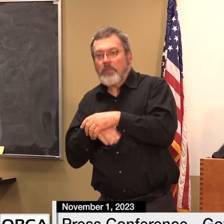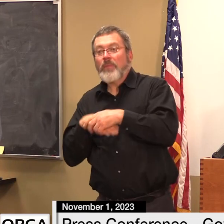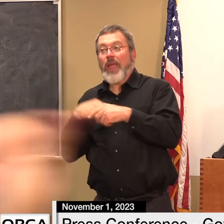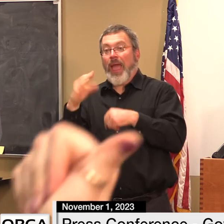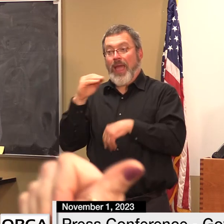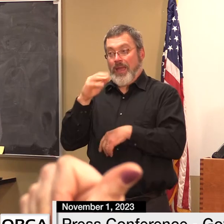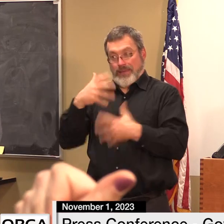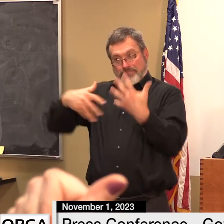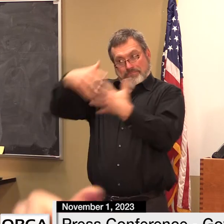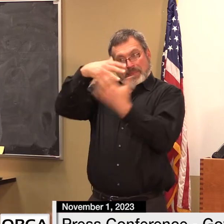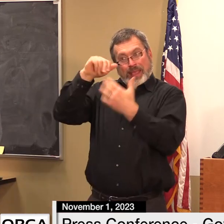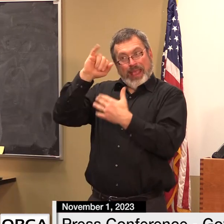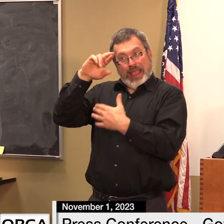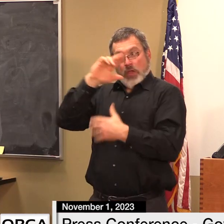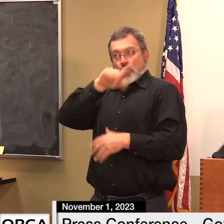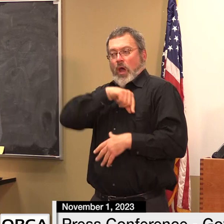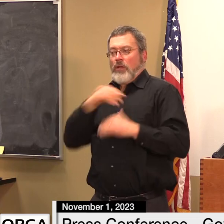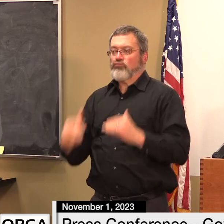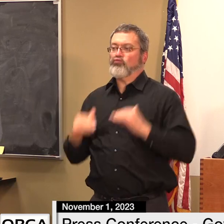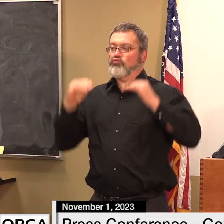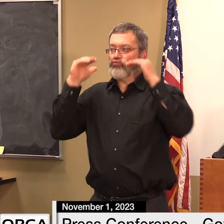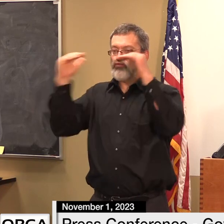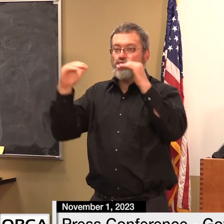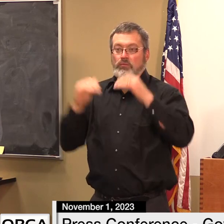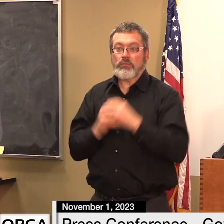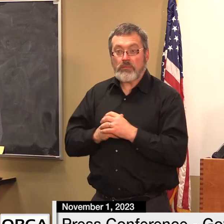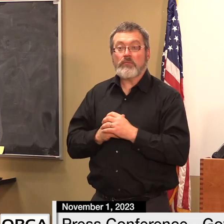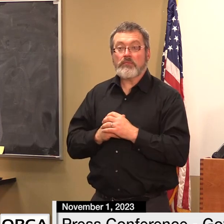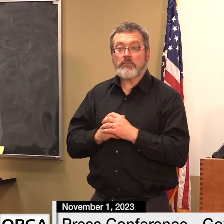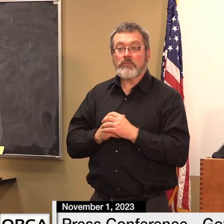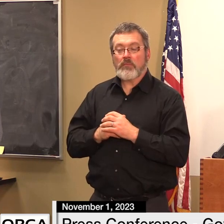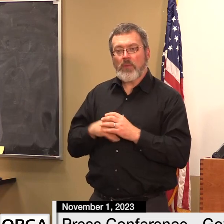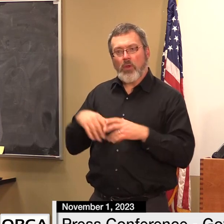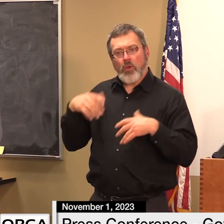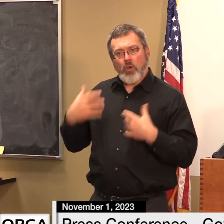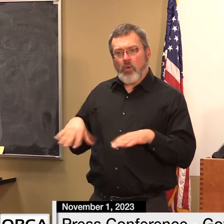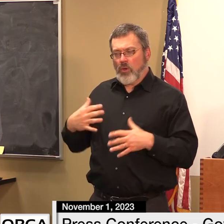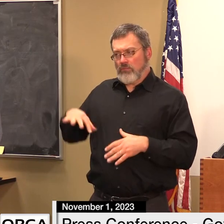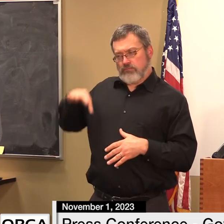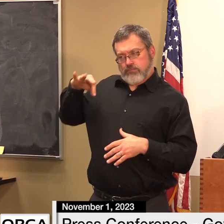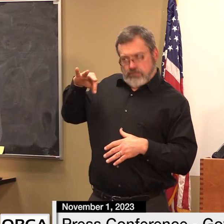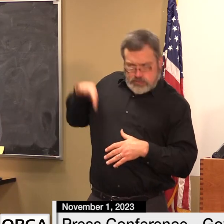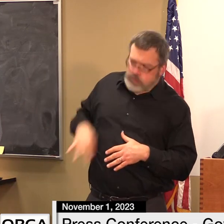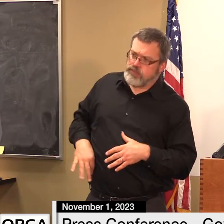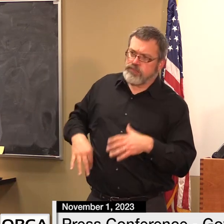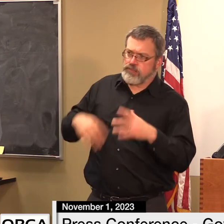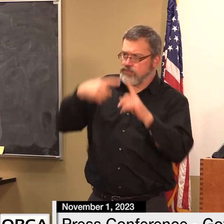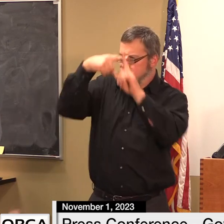appliances. The health benefits of living in a weatherized home are documented and significant.